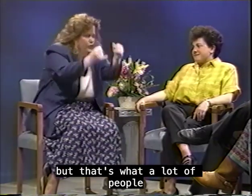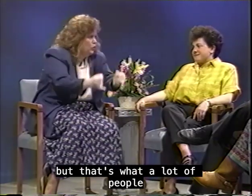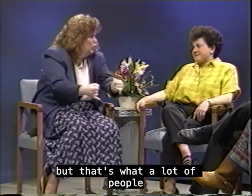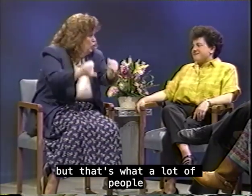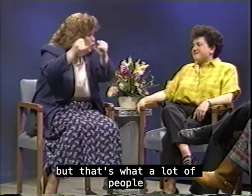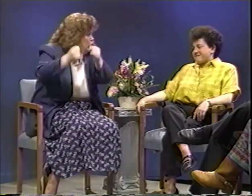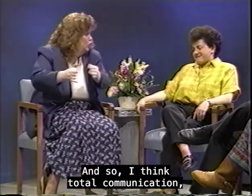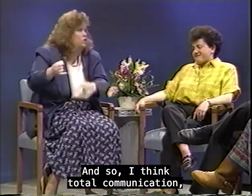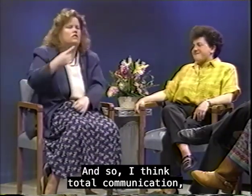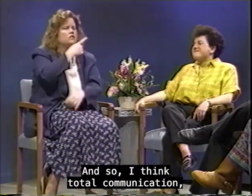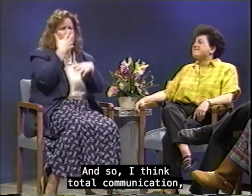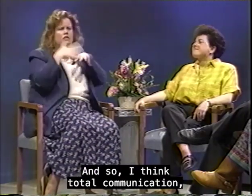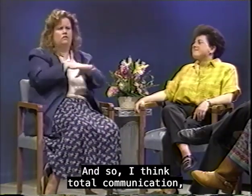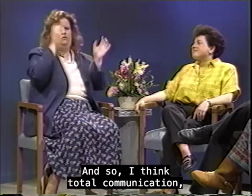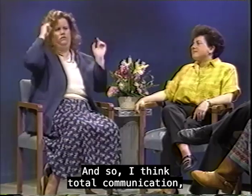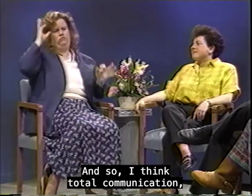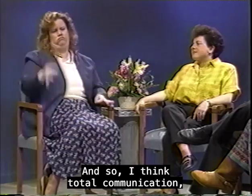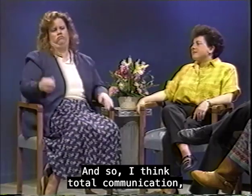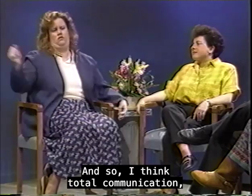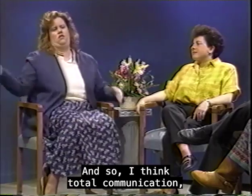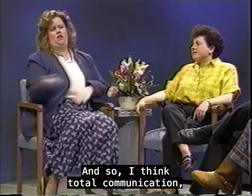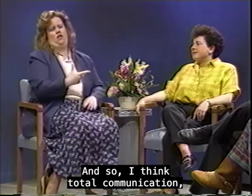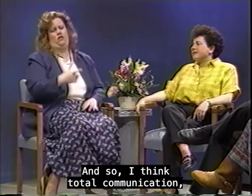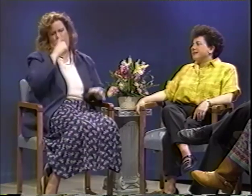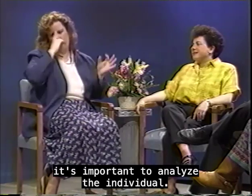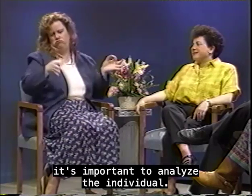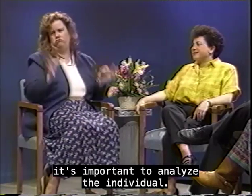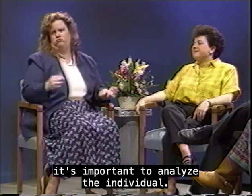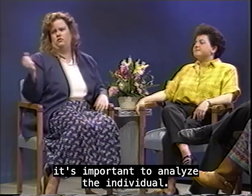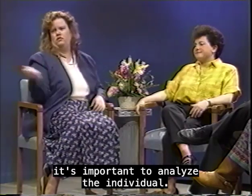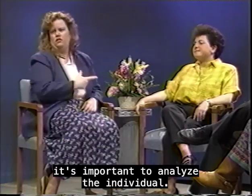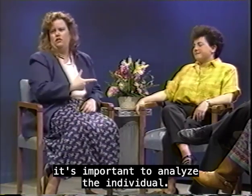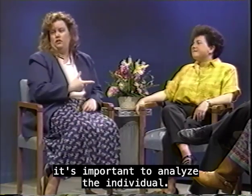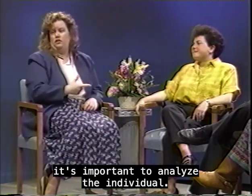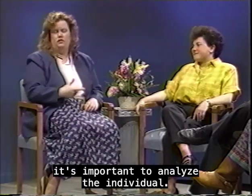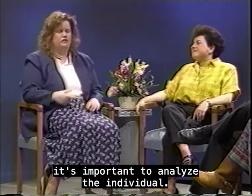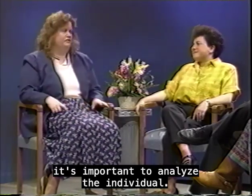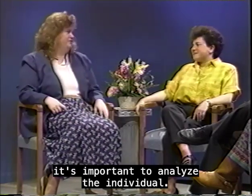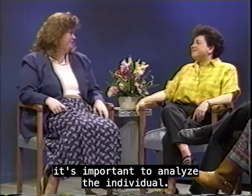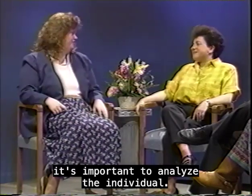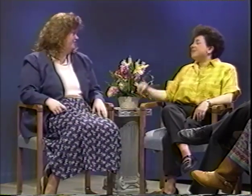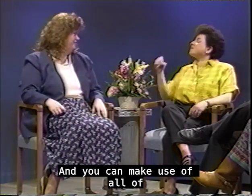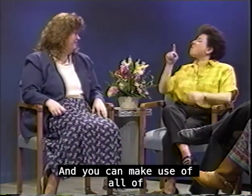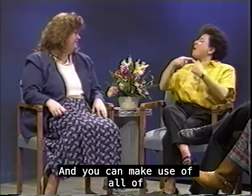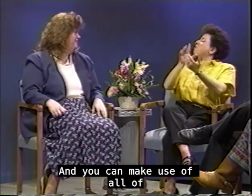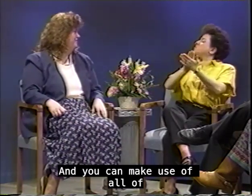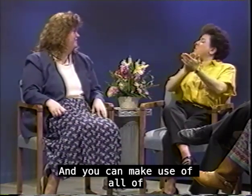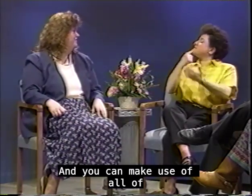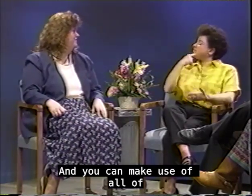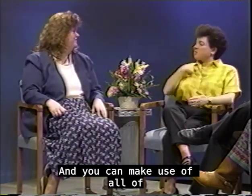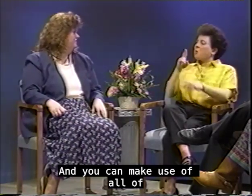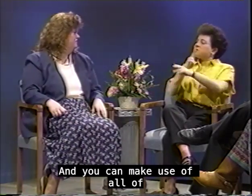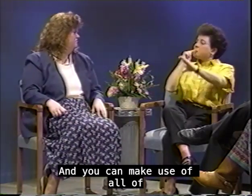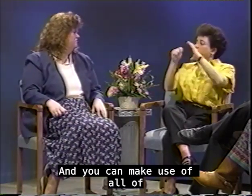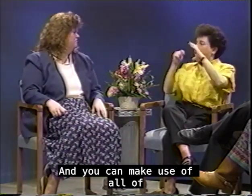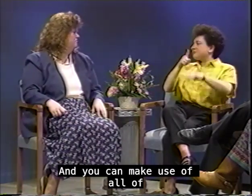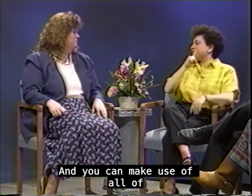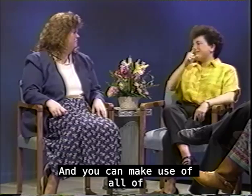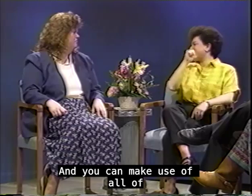means. And so I think total communication, it's important to analyze the individual, and you can make use of all of these tools or any of